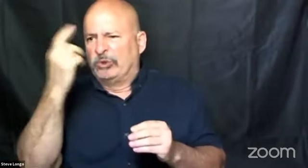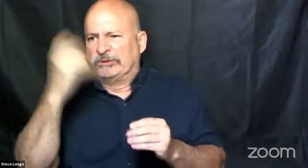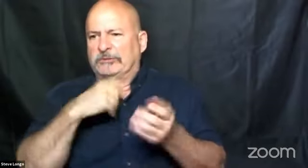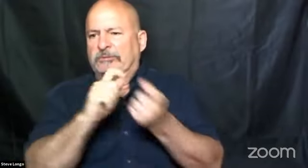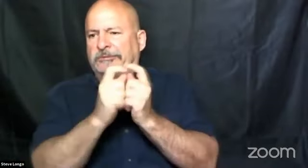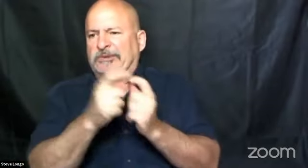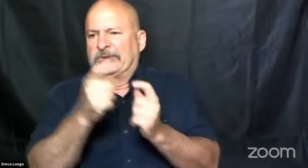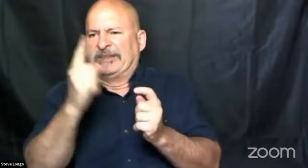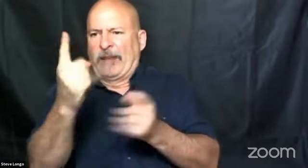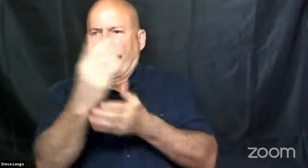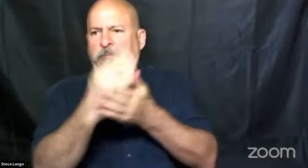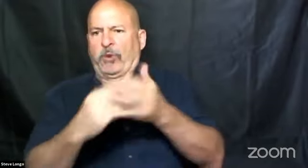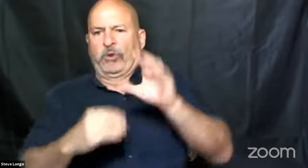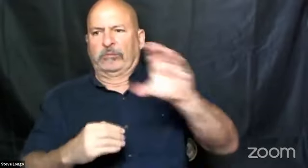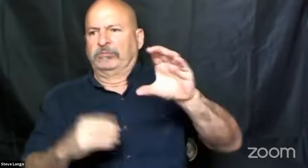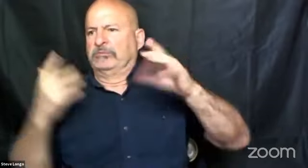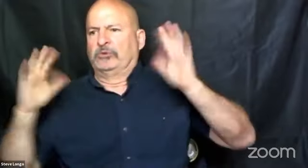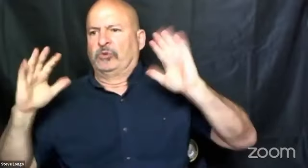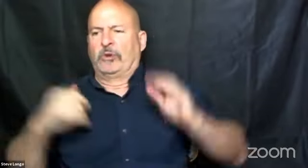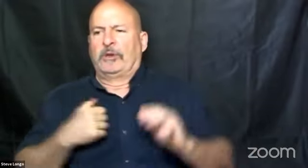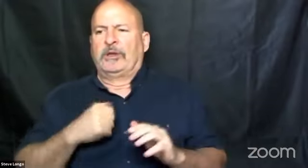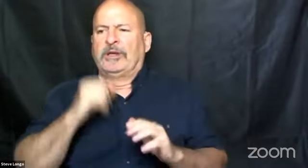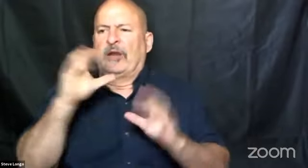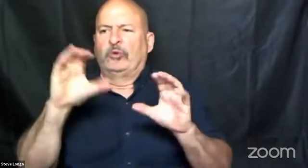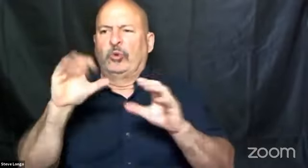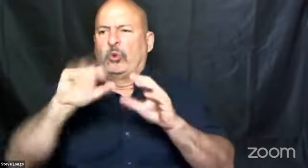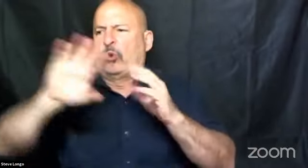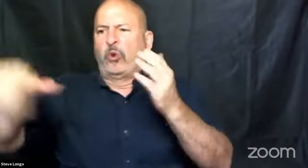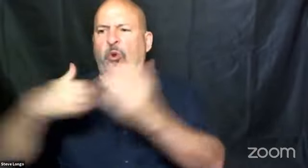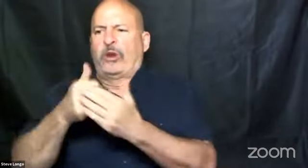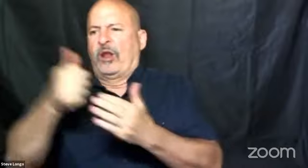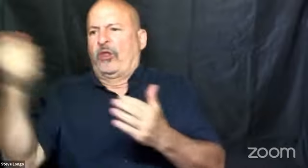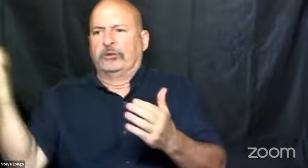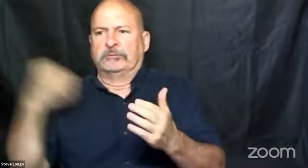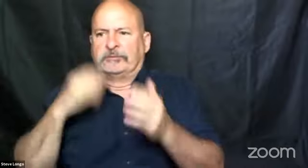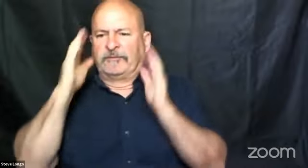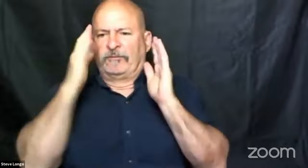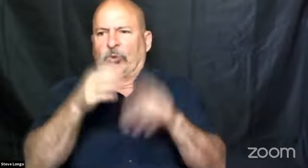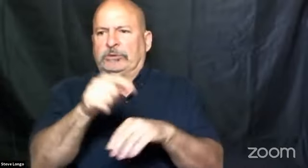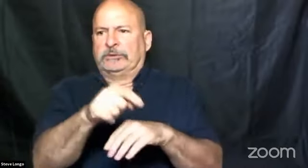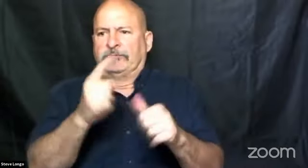numbers just to make sure that we're reaching maximum capacity and maximum just operation.